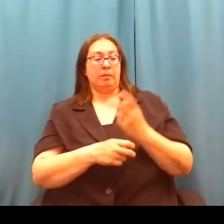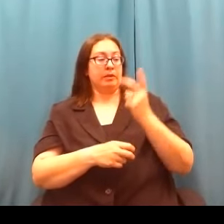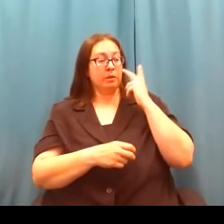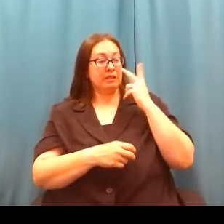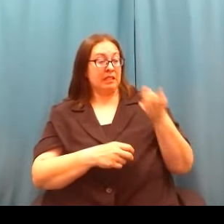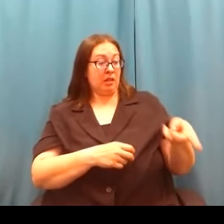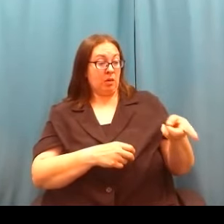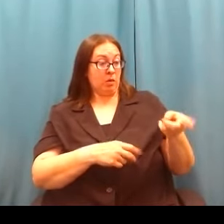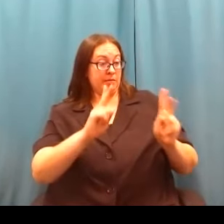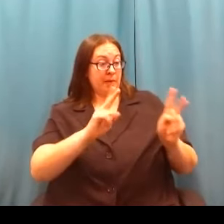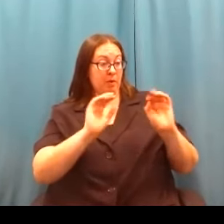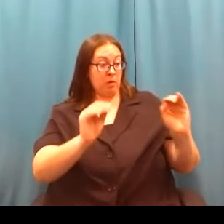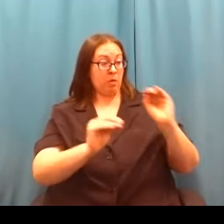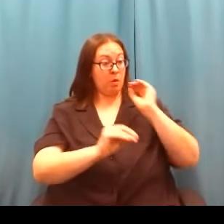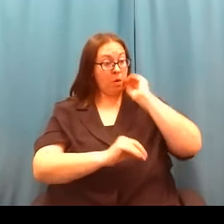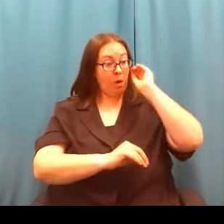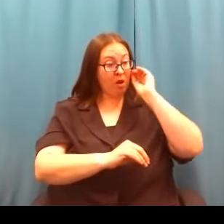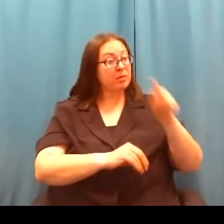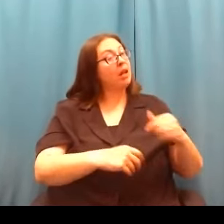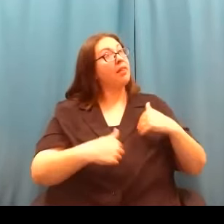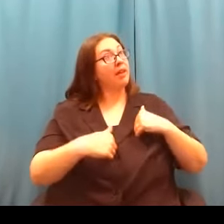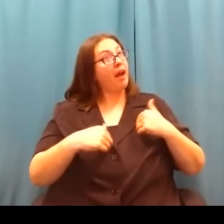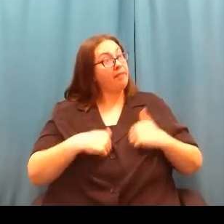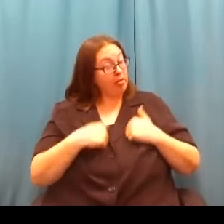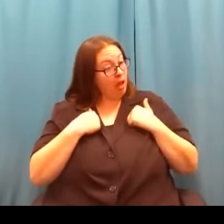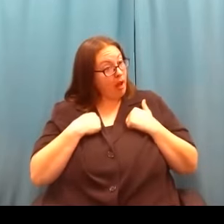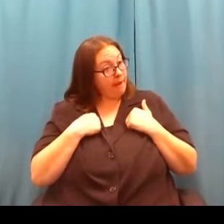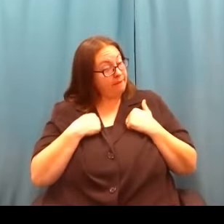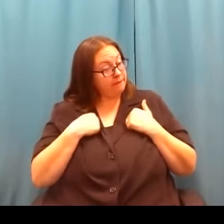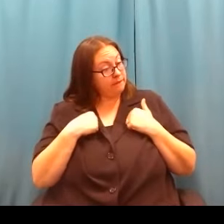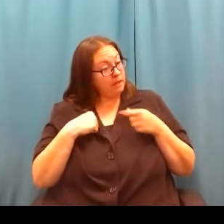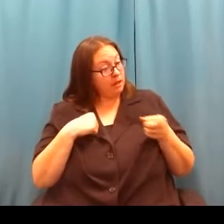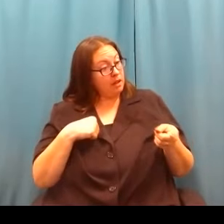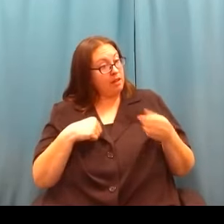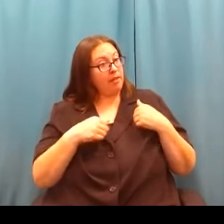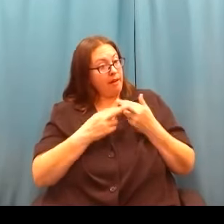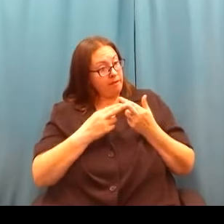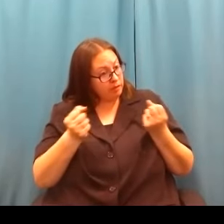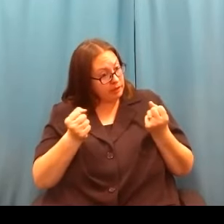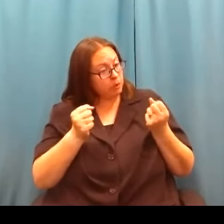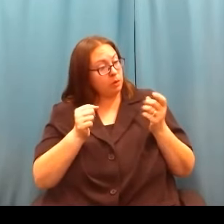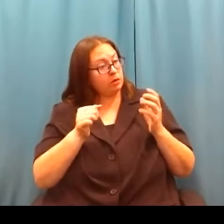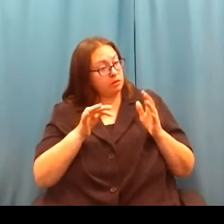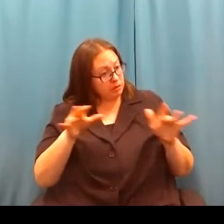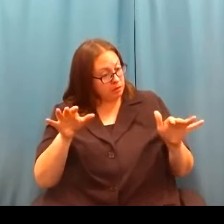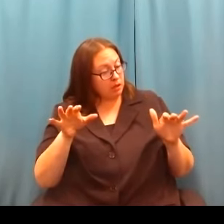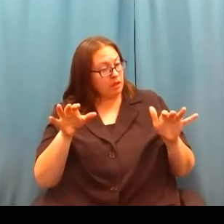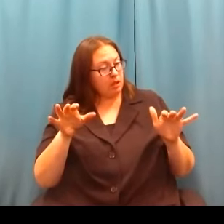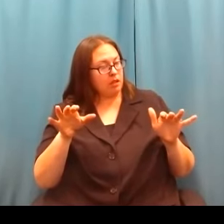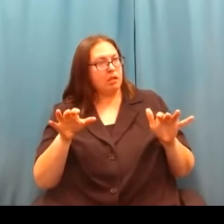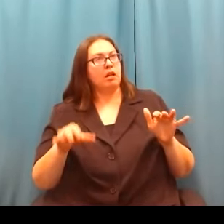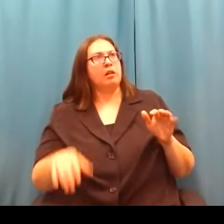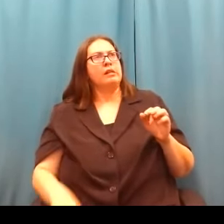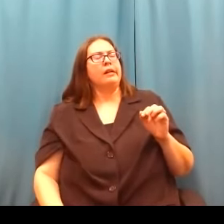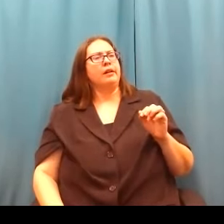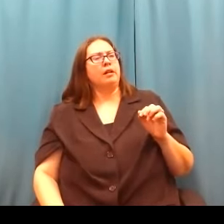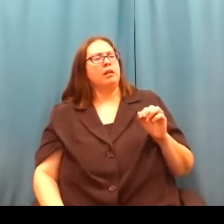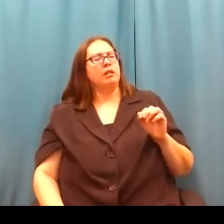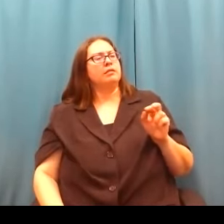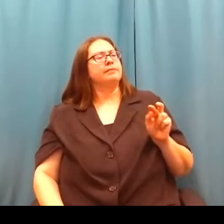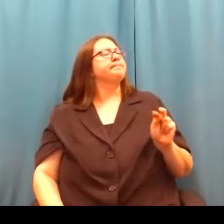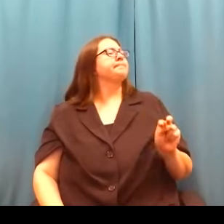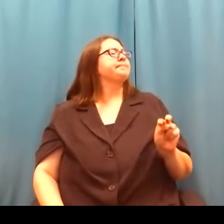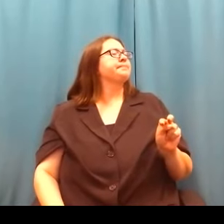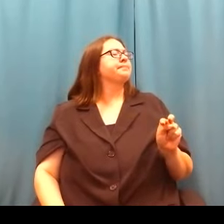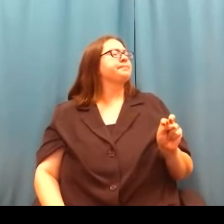unhoused, we realize that these are individuals who have lives, they have resources, et cetera. And so when we were looking at what